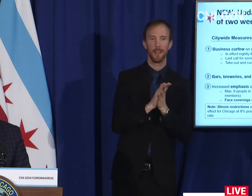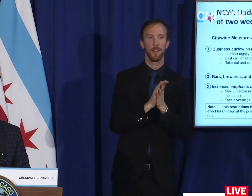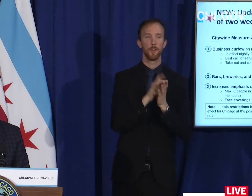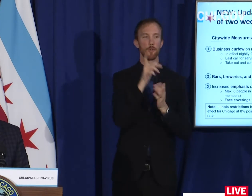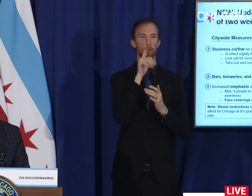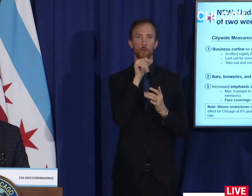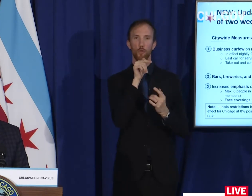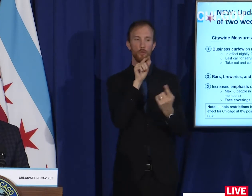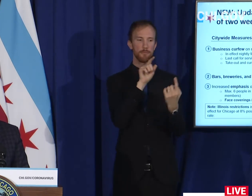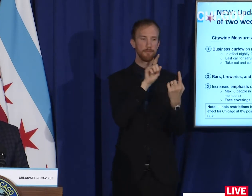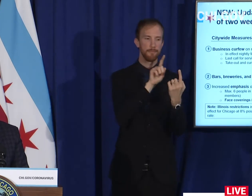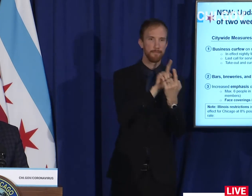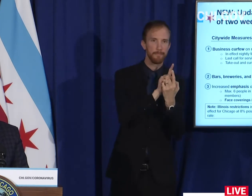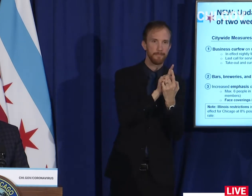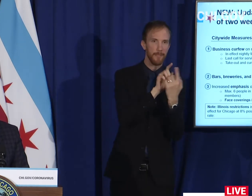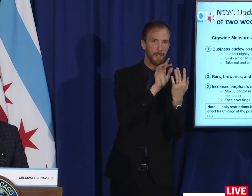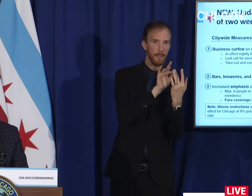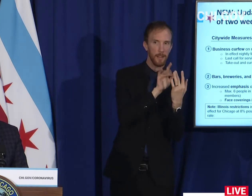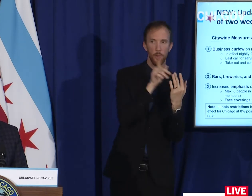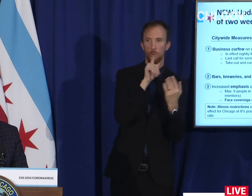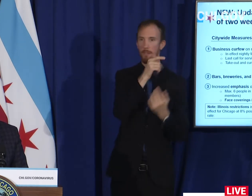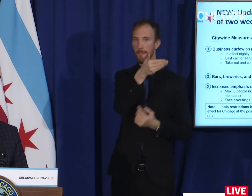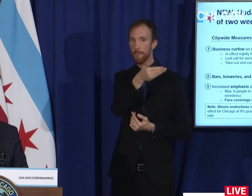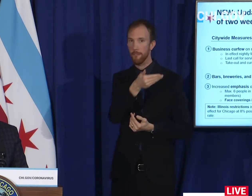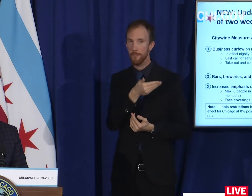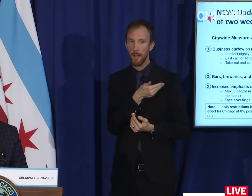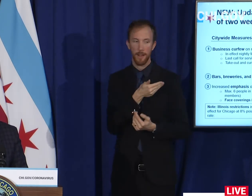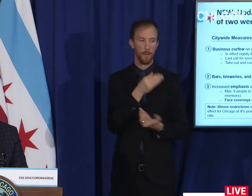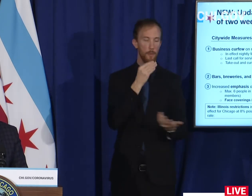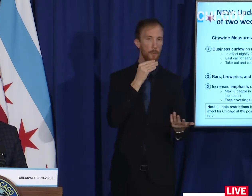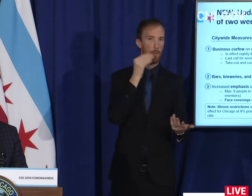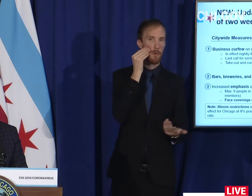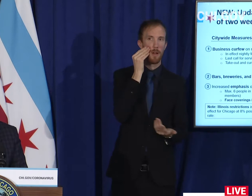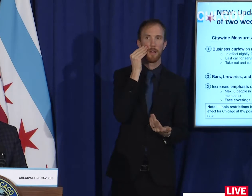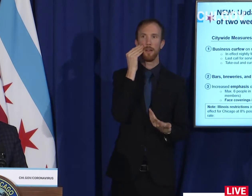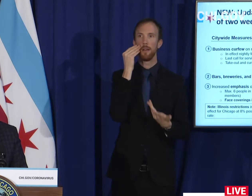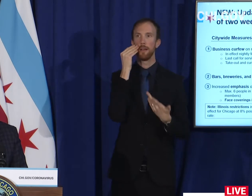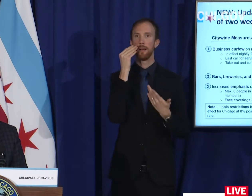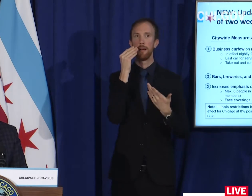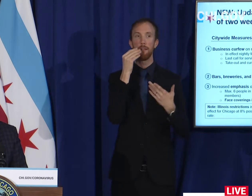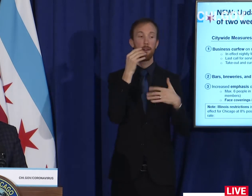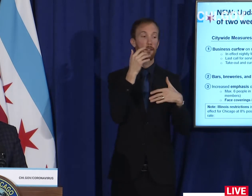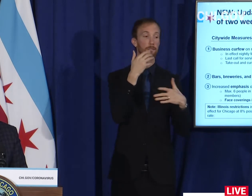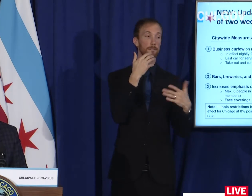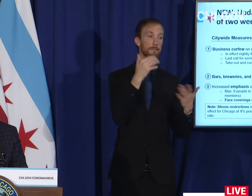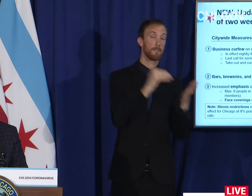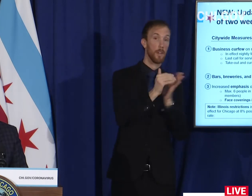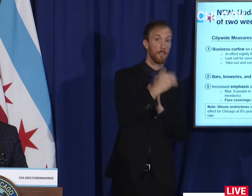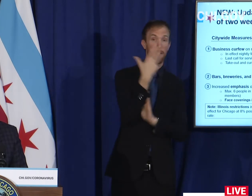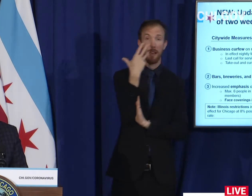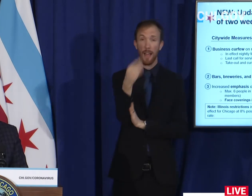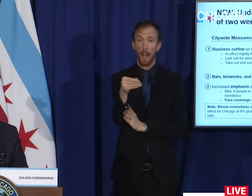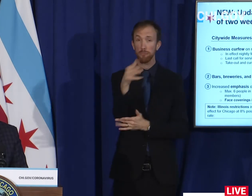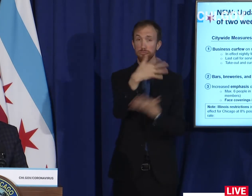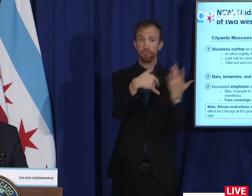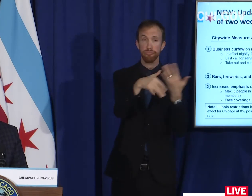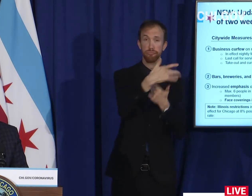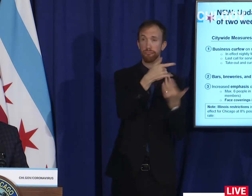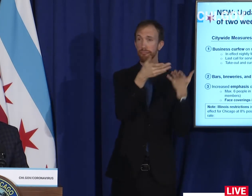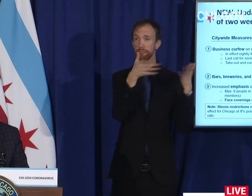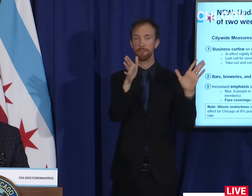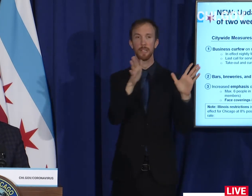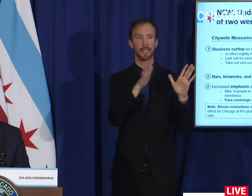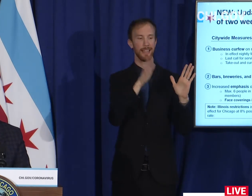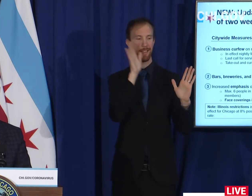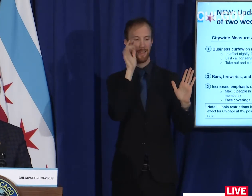with, who comes into our home, how many times that we're out in public. That has got to be something that we think more